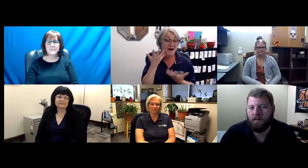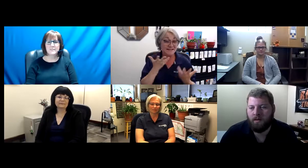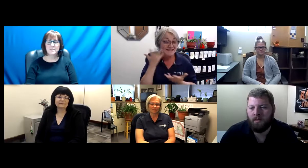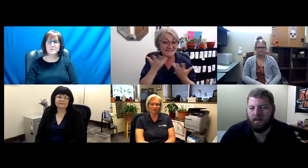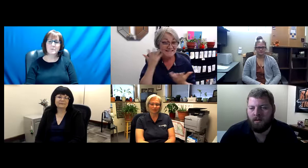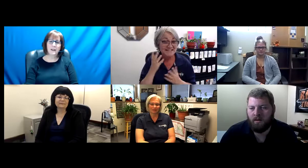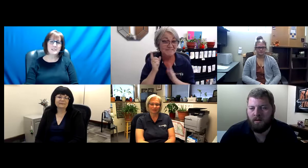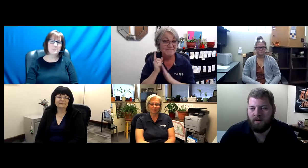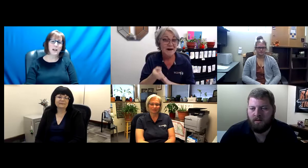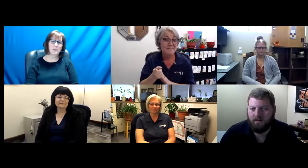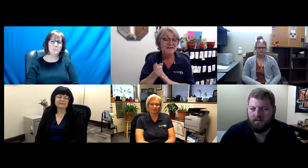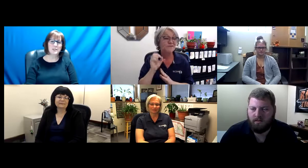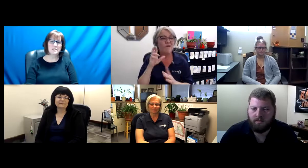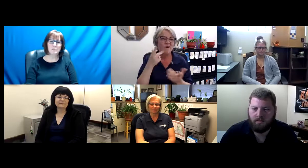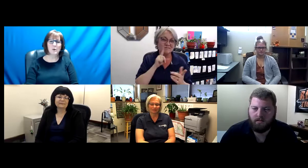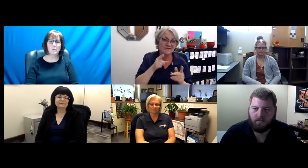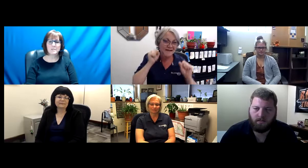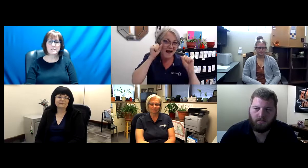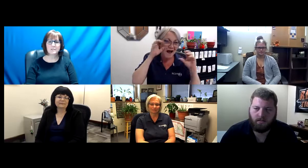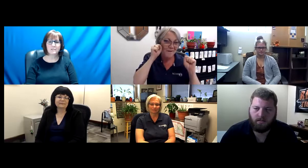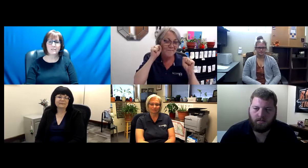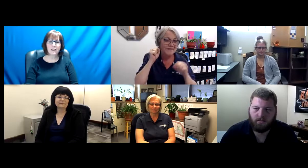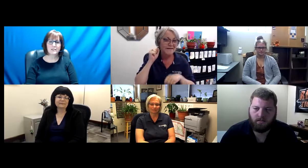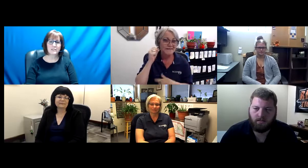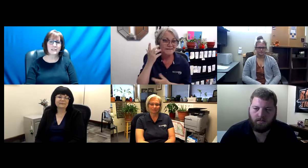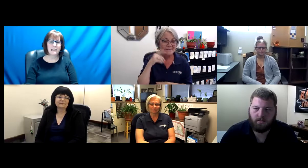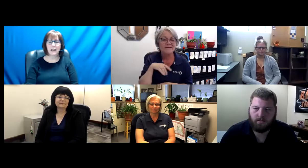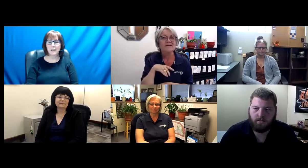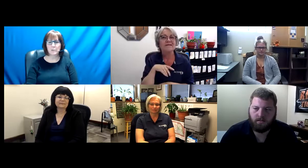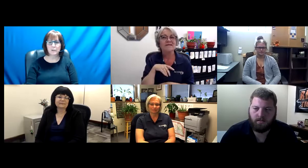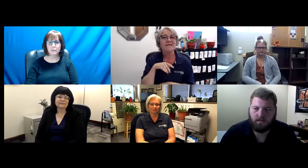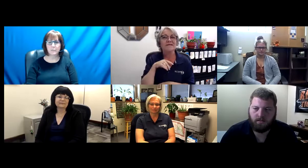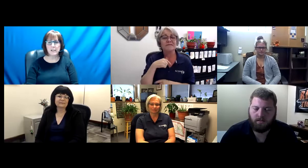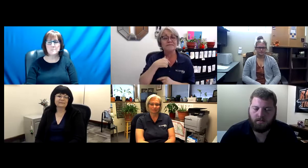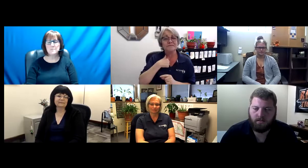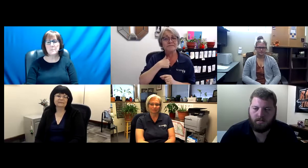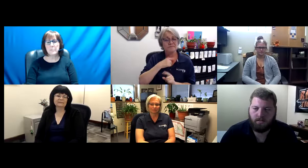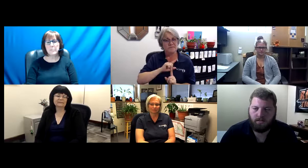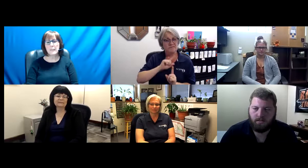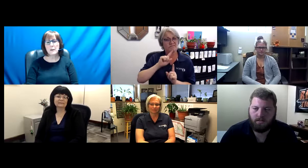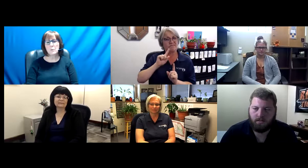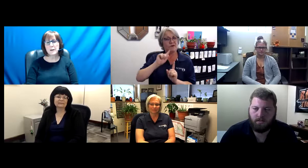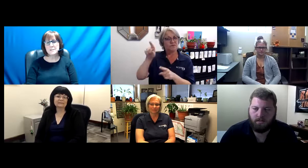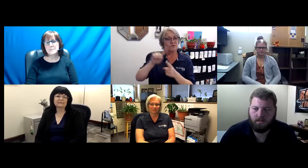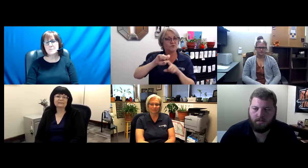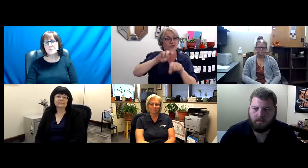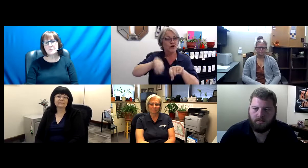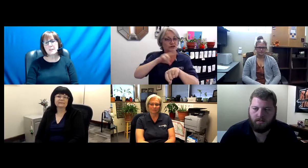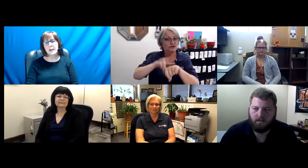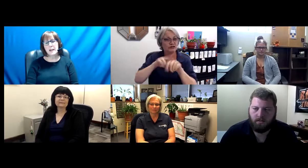So, I guess my embarrassing moment, or actually an eye opener for me, was I